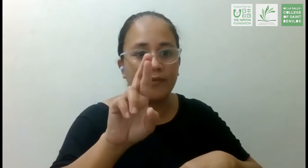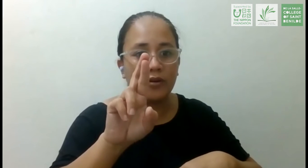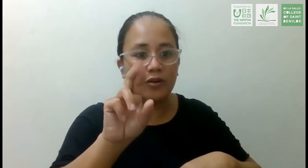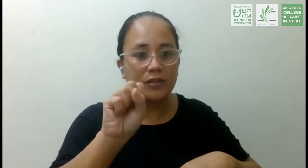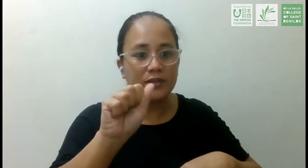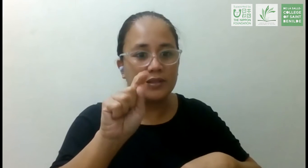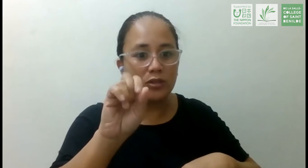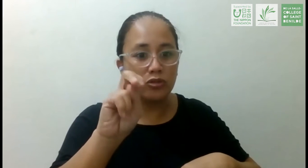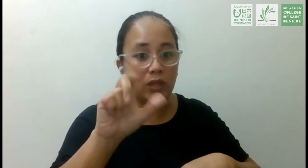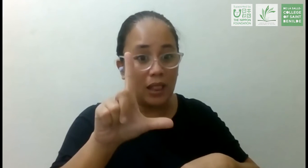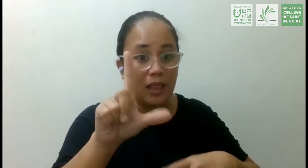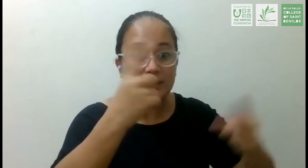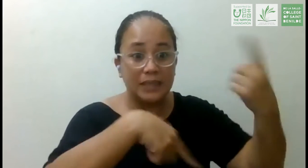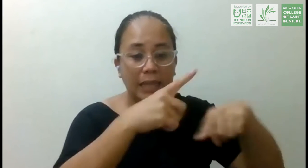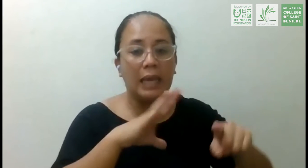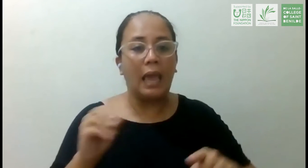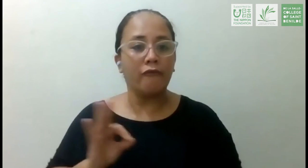formal signing,